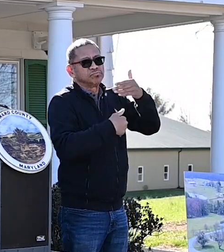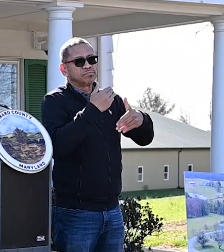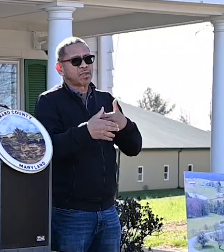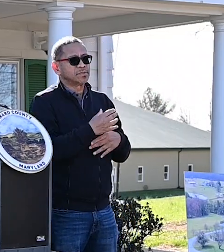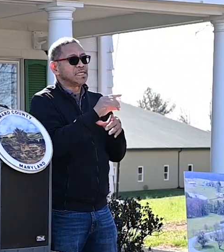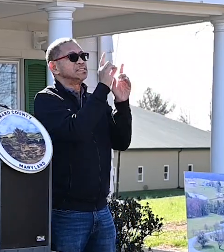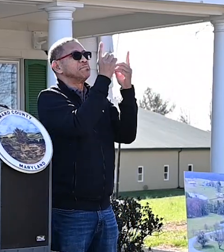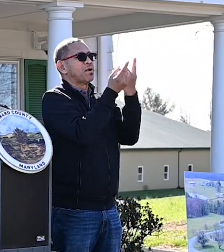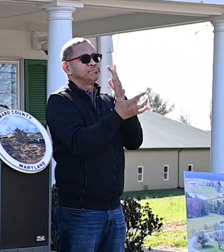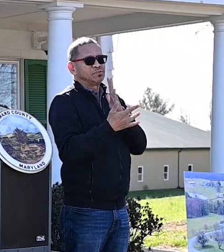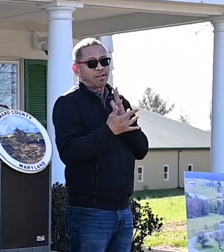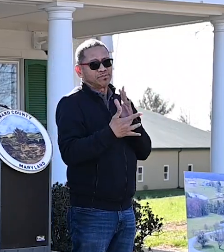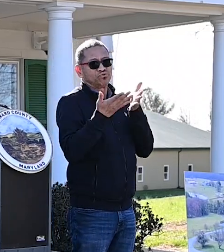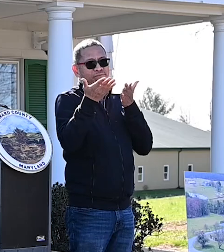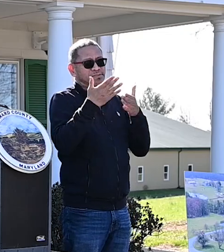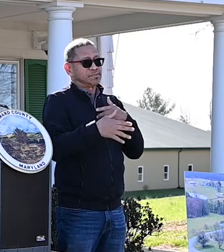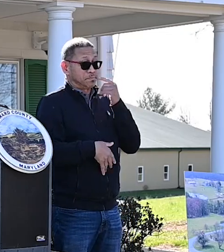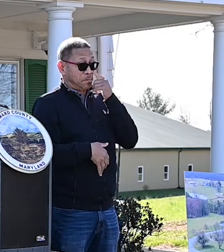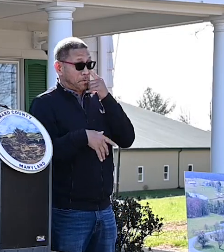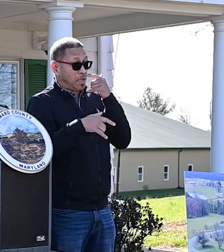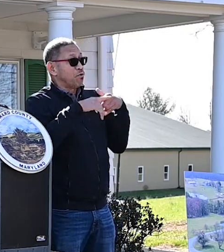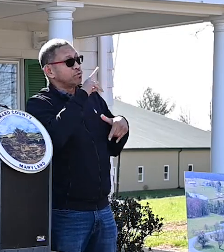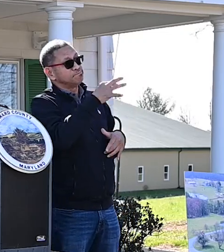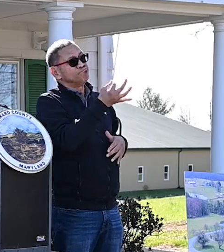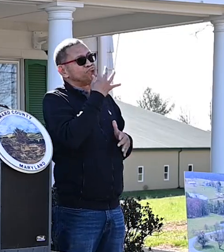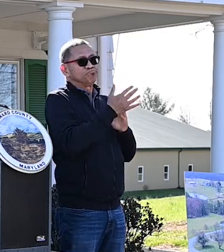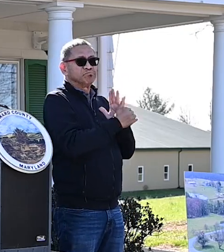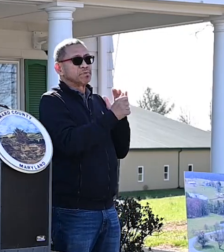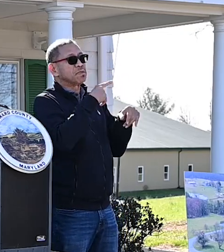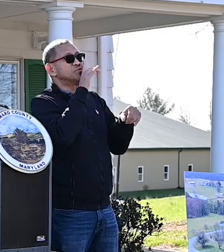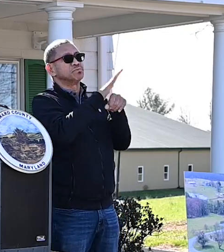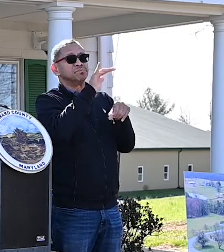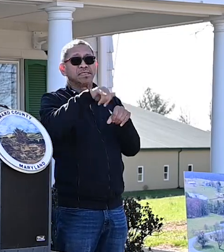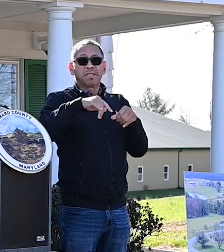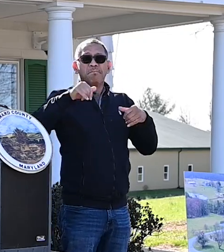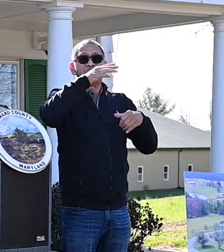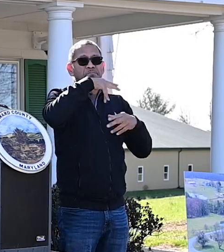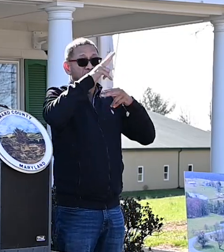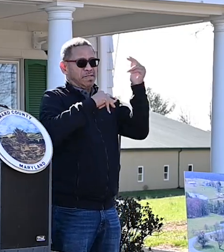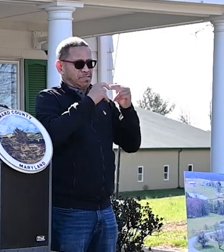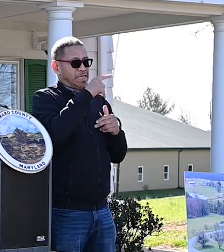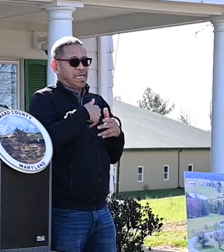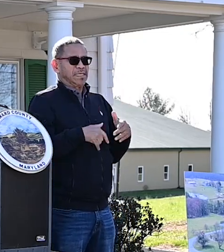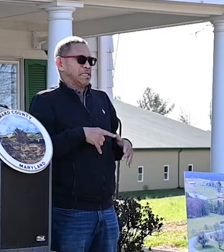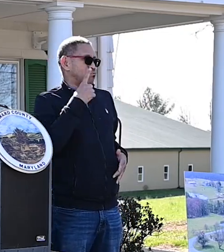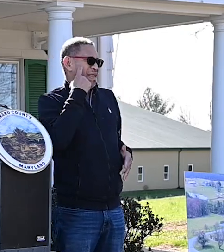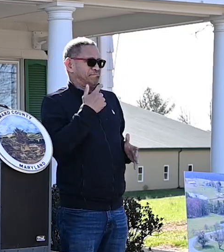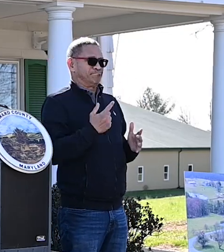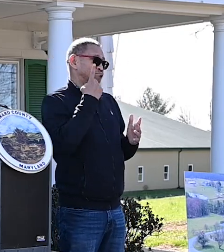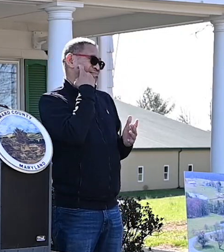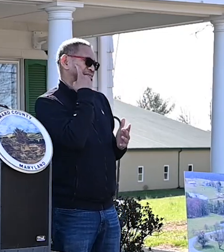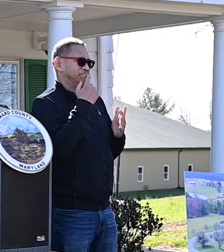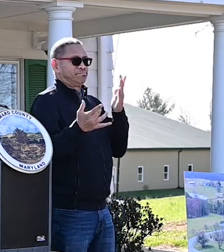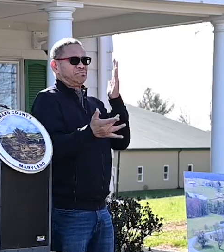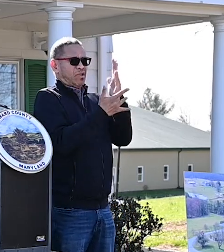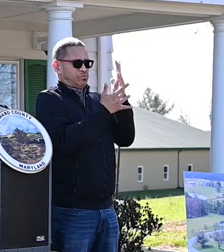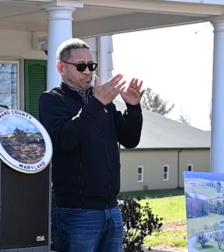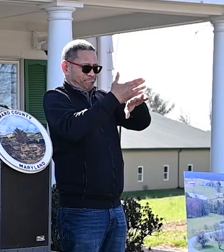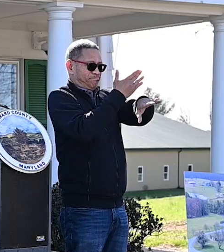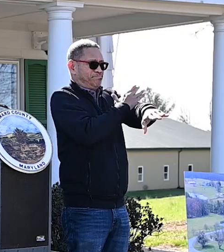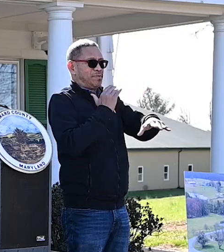the Department of Technology Services, whose expertise ensured that the building is equipped with the latest technology to enhance